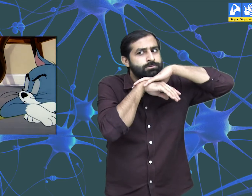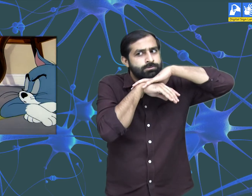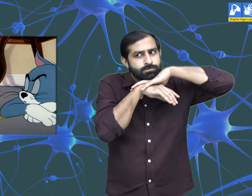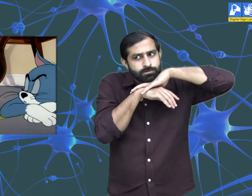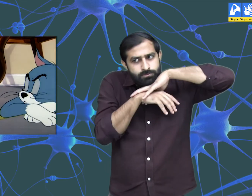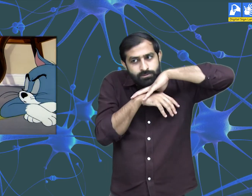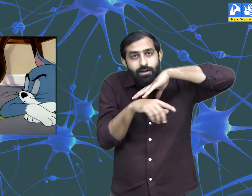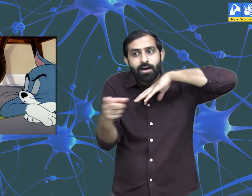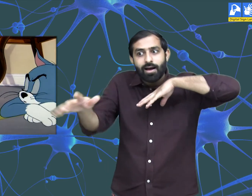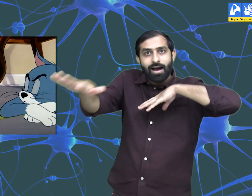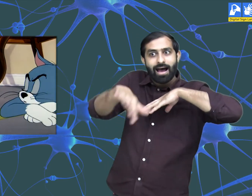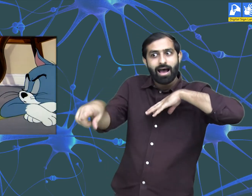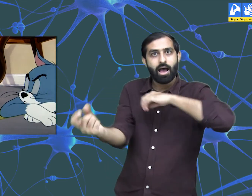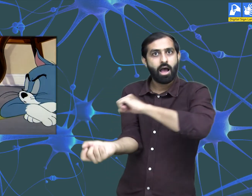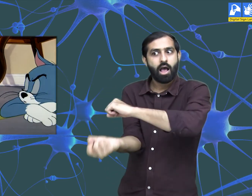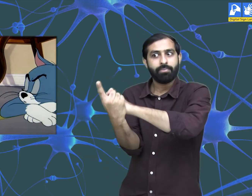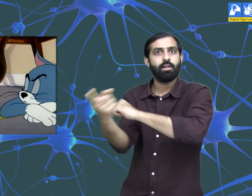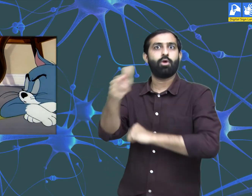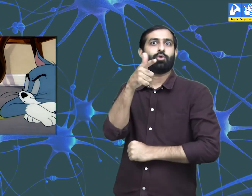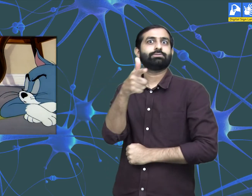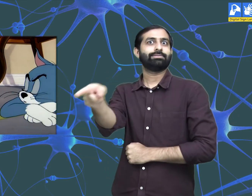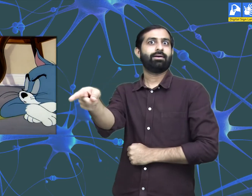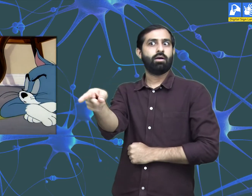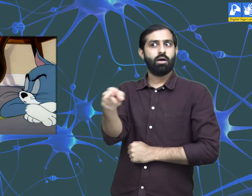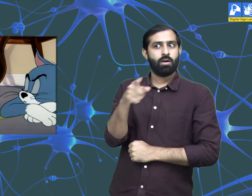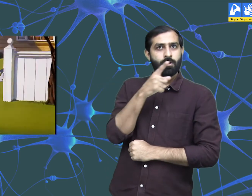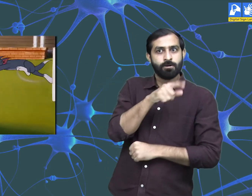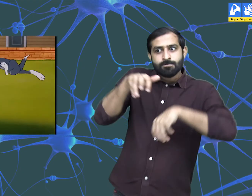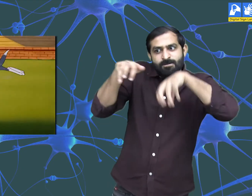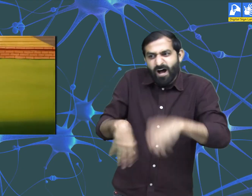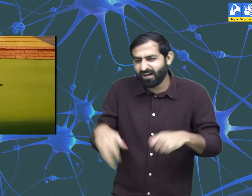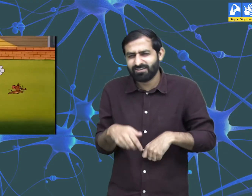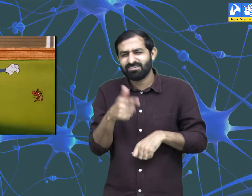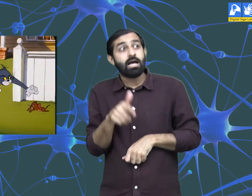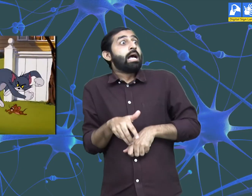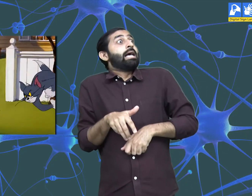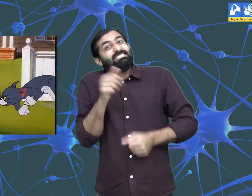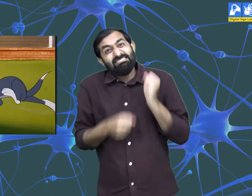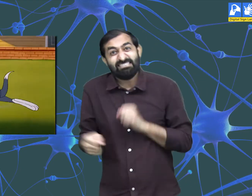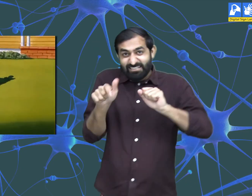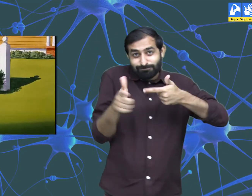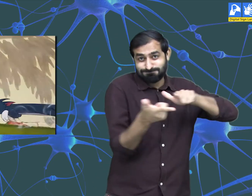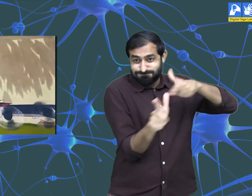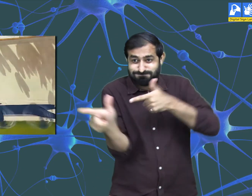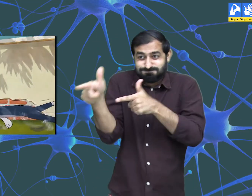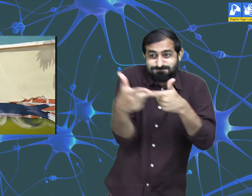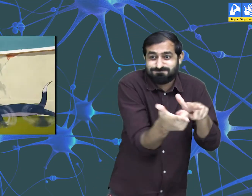A rat and the cat wants to chase it. Then they start to run